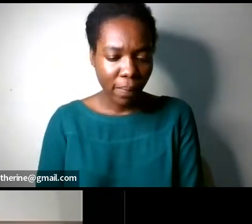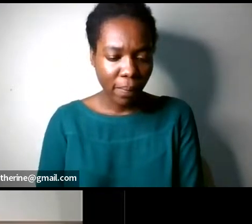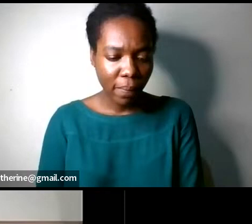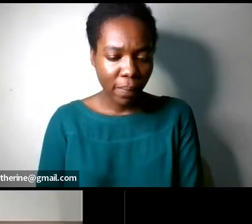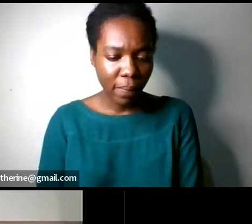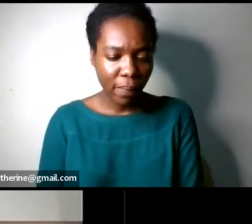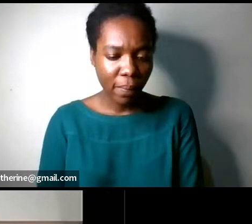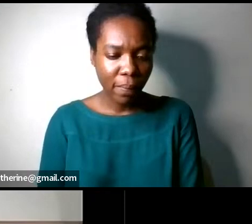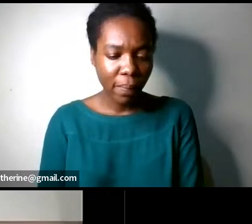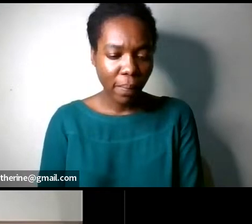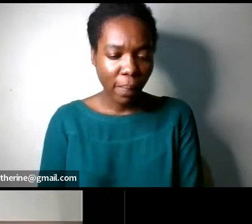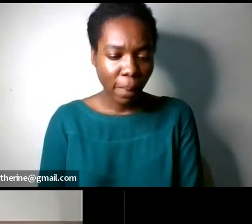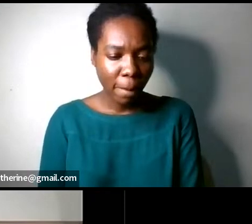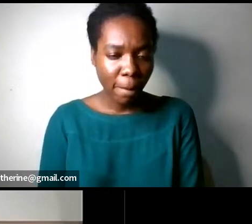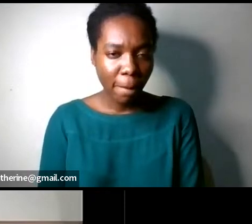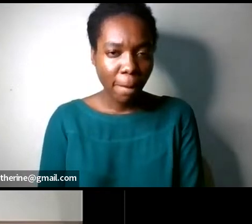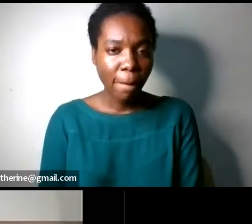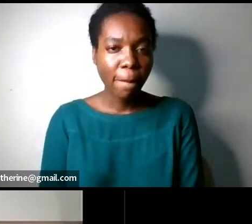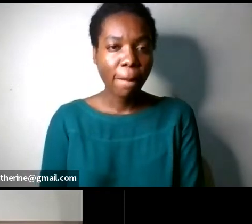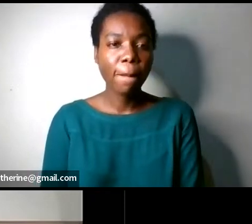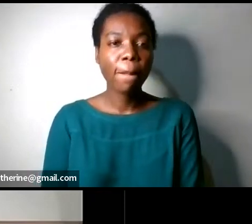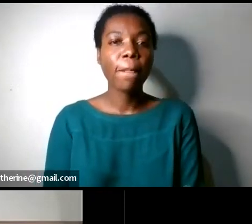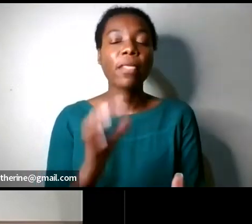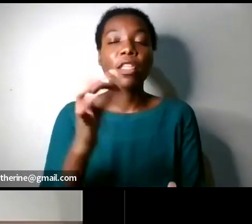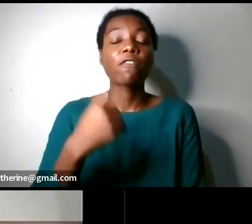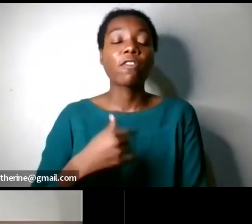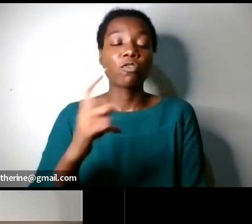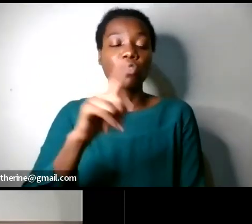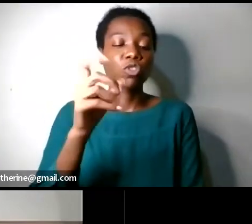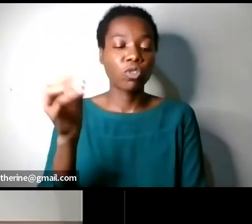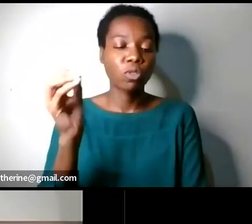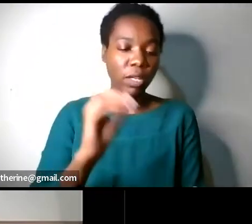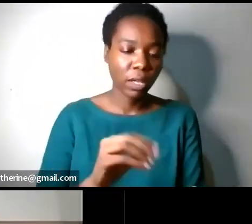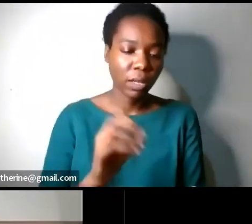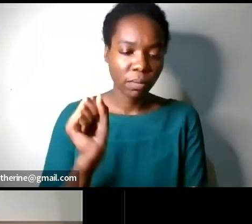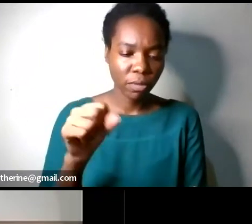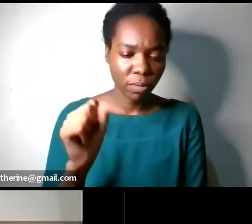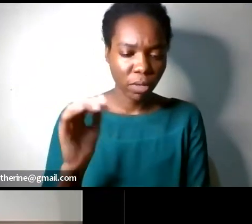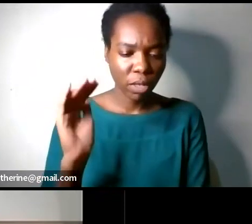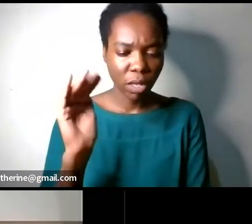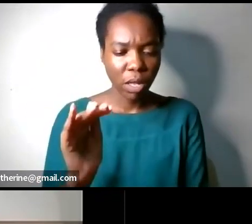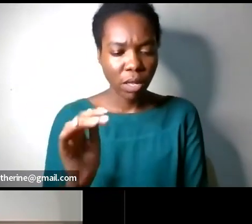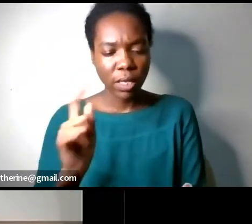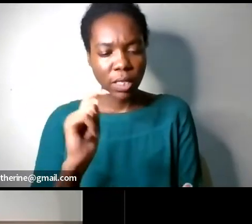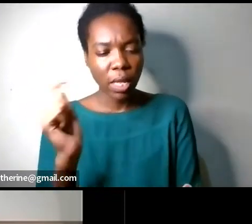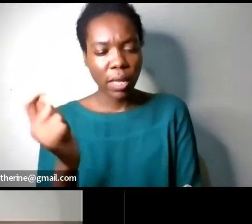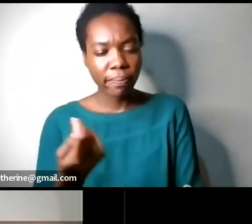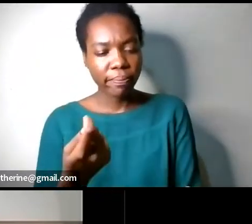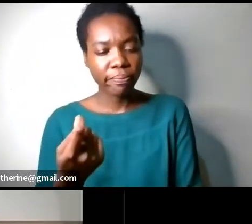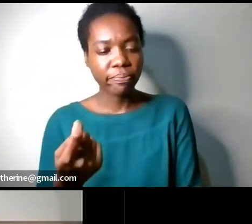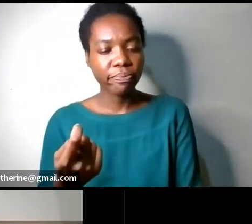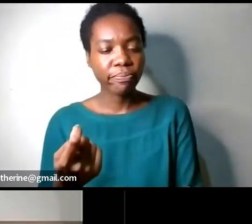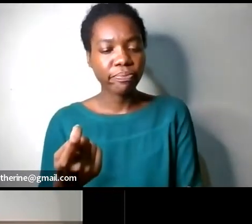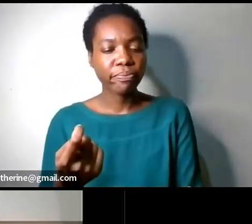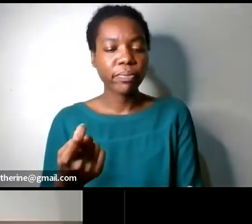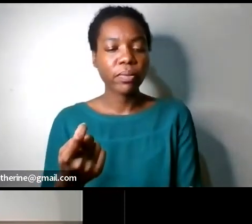So for more questions, I think you can get in touch with the team. There are quite a number of contact details that have been shared on the chat.